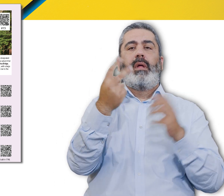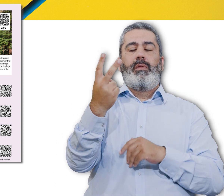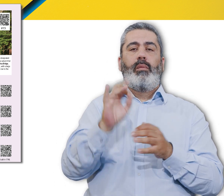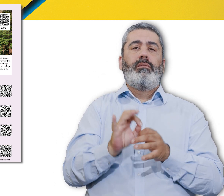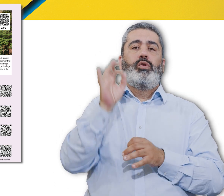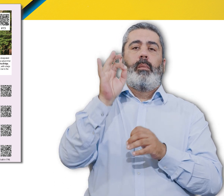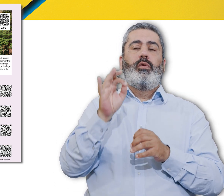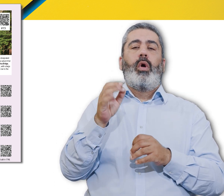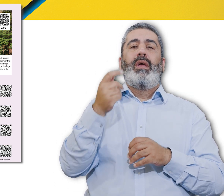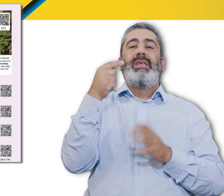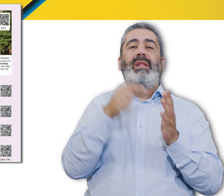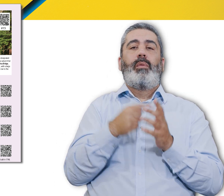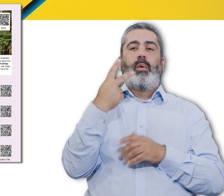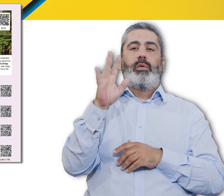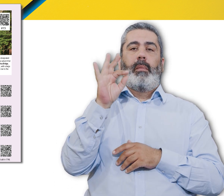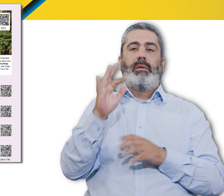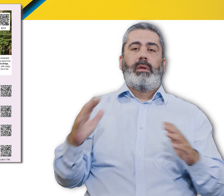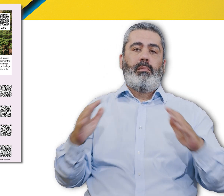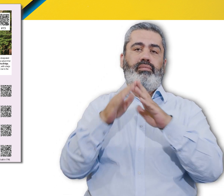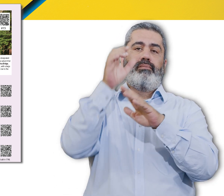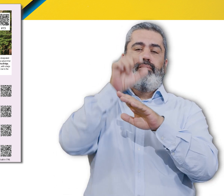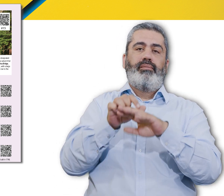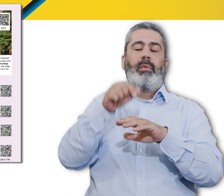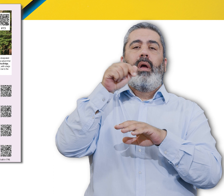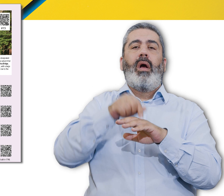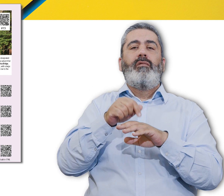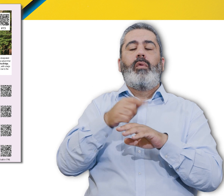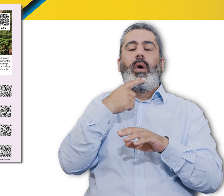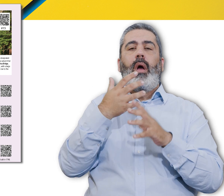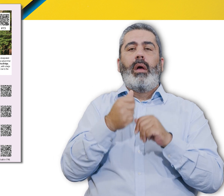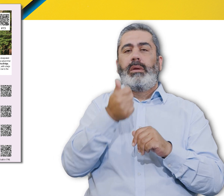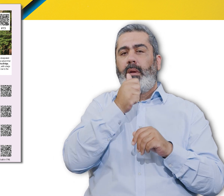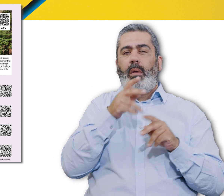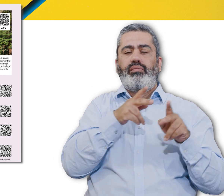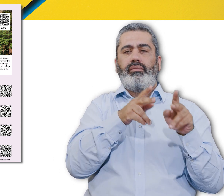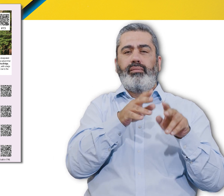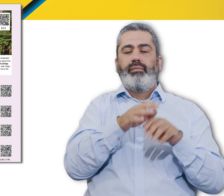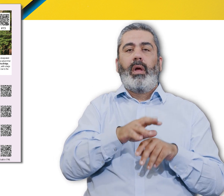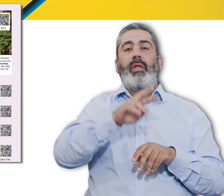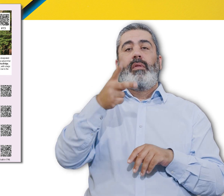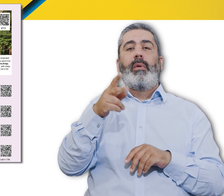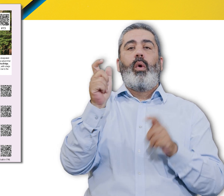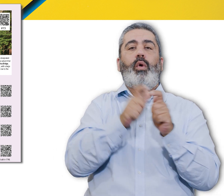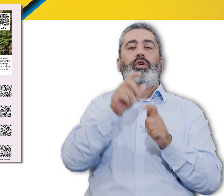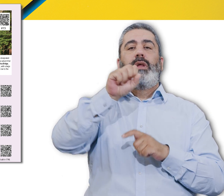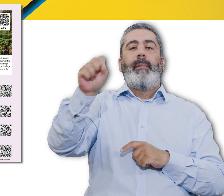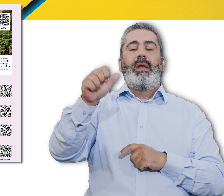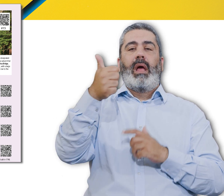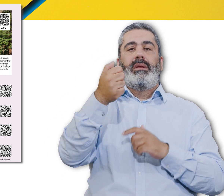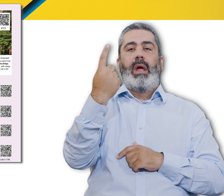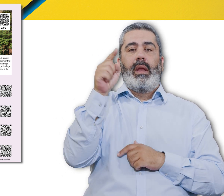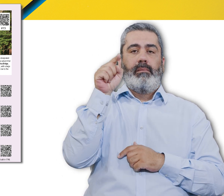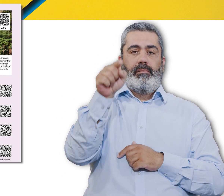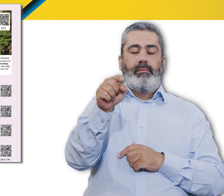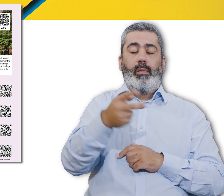1250 m, originates from the mixing of Pinarites and Biga. Samarina, number 61. Named Vlahakuri, alt.